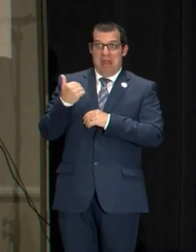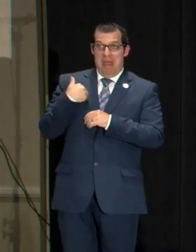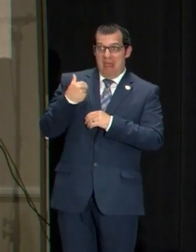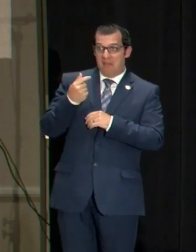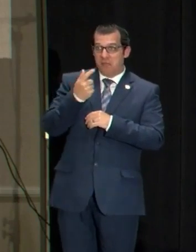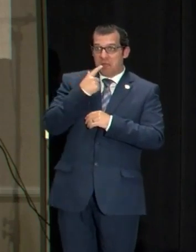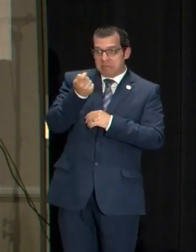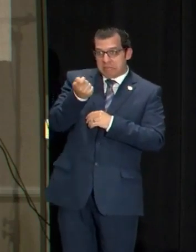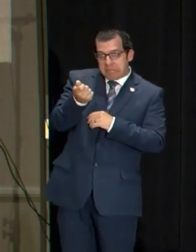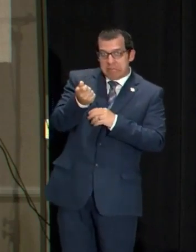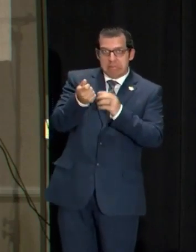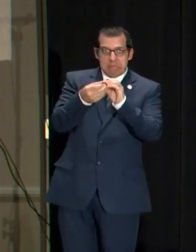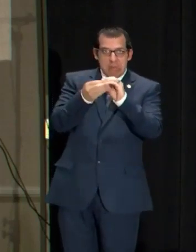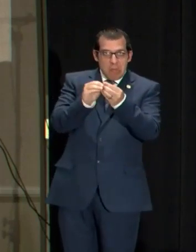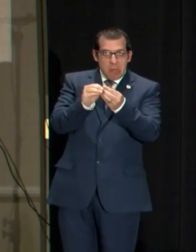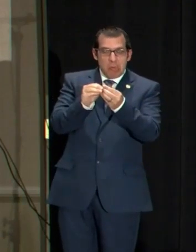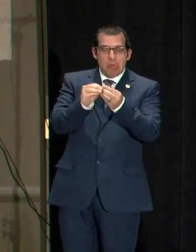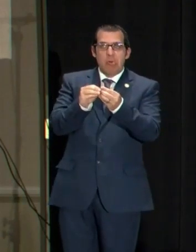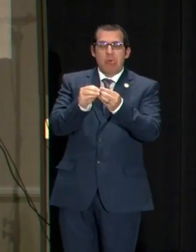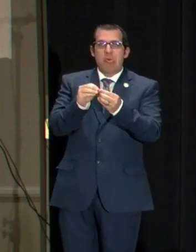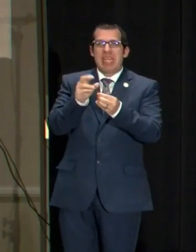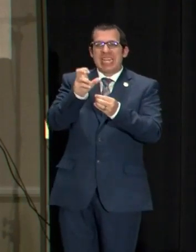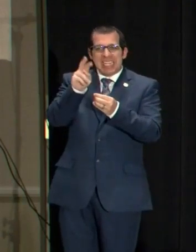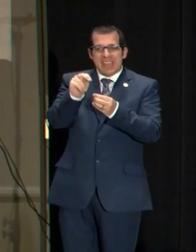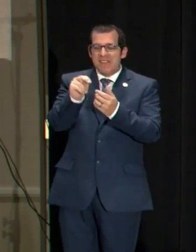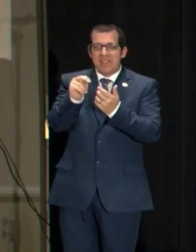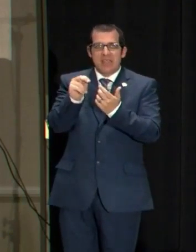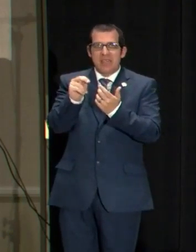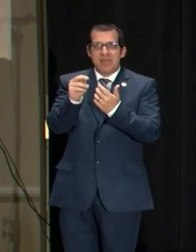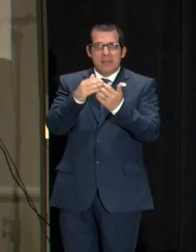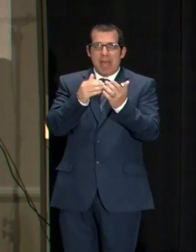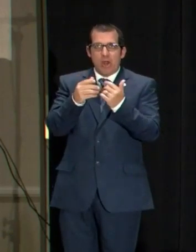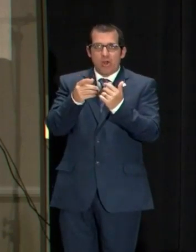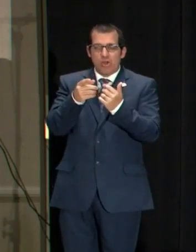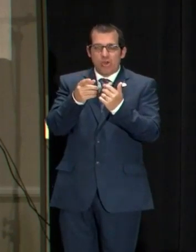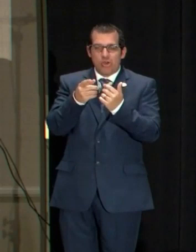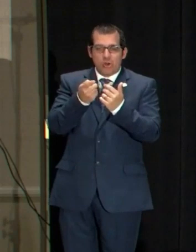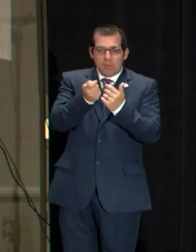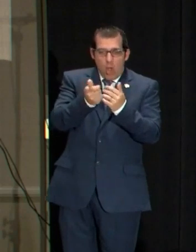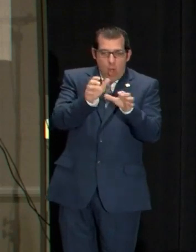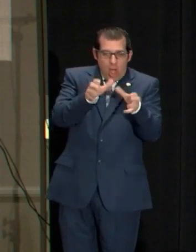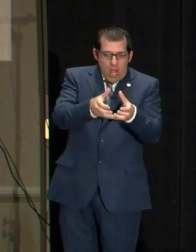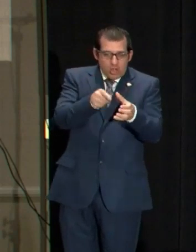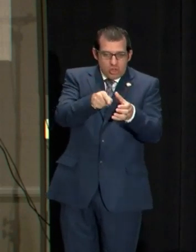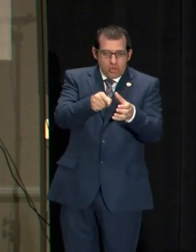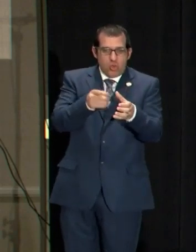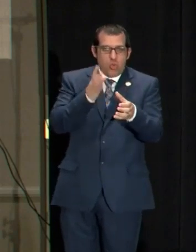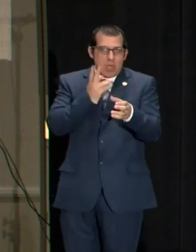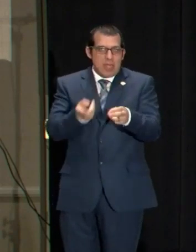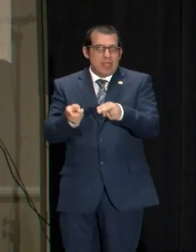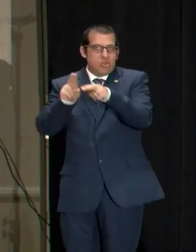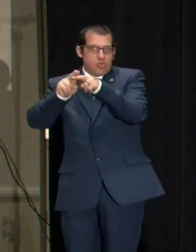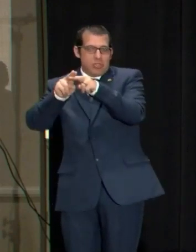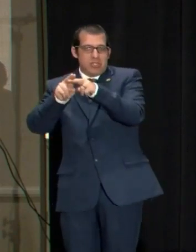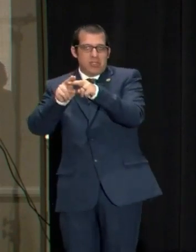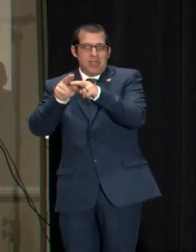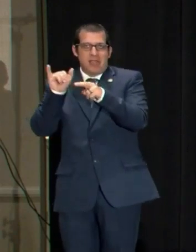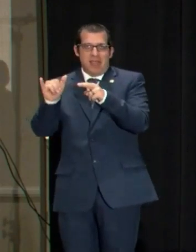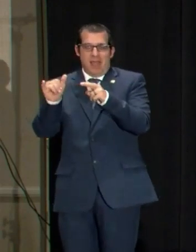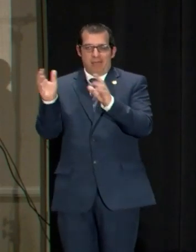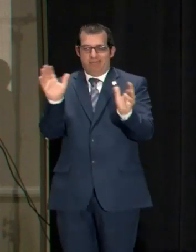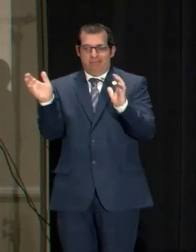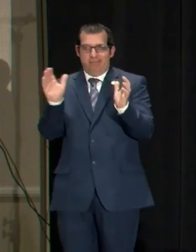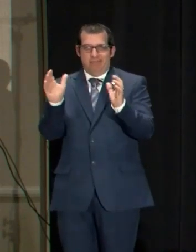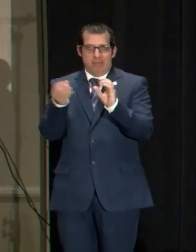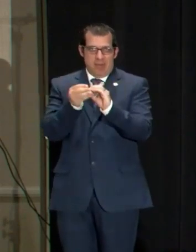fairly small number of cases, even a relatively small cluster will increase that proportionally